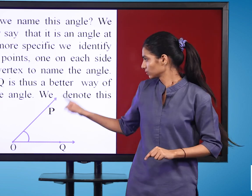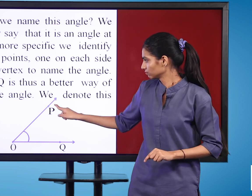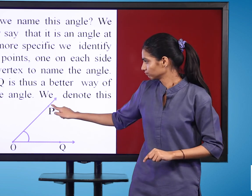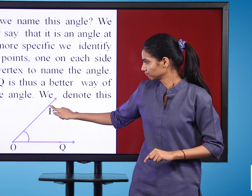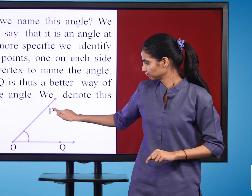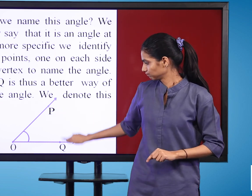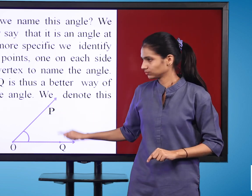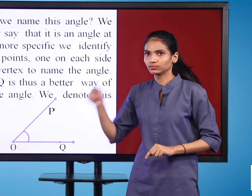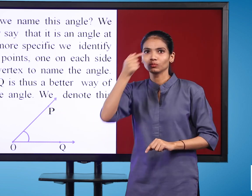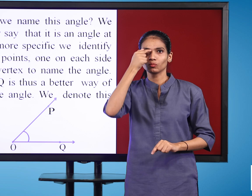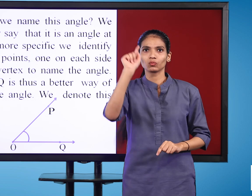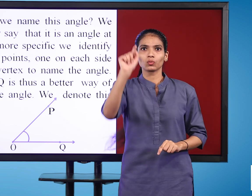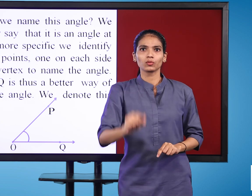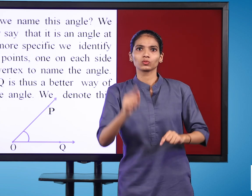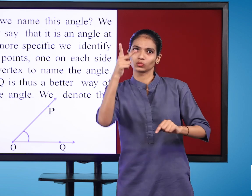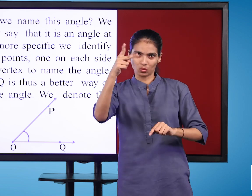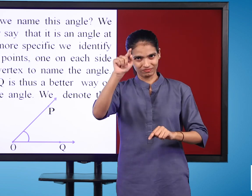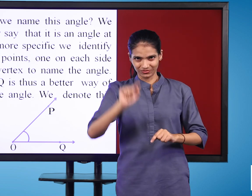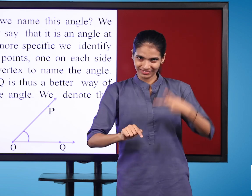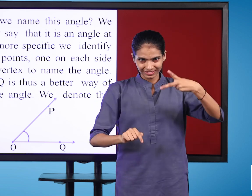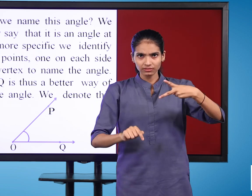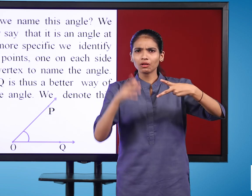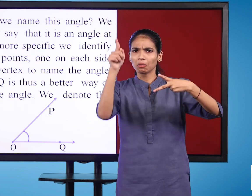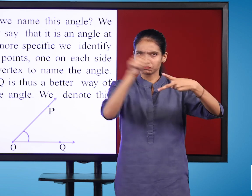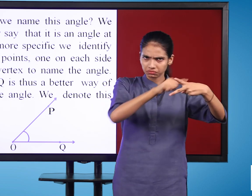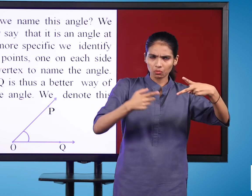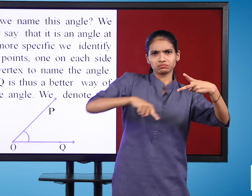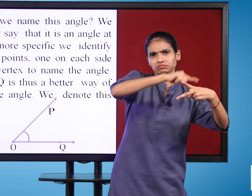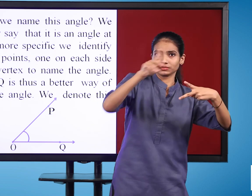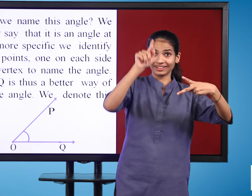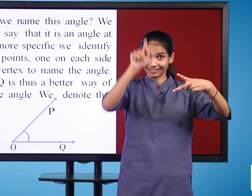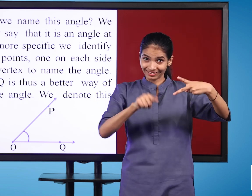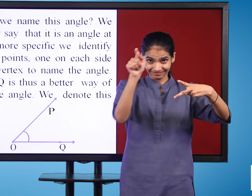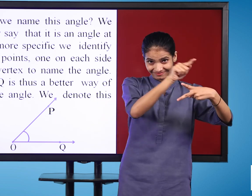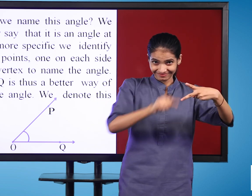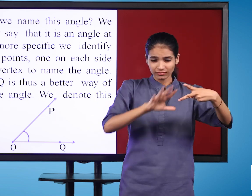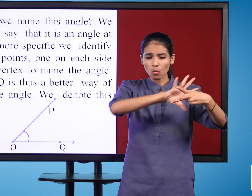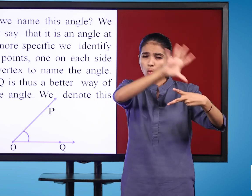points, one on each side, and the vertex to name the angle.